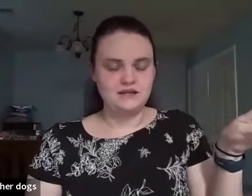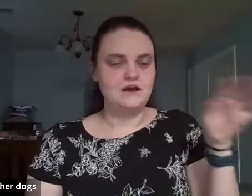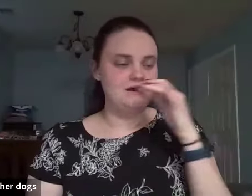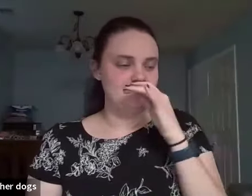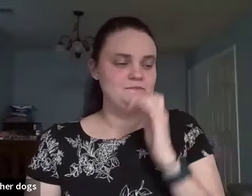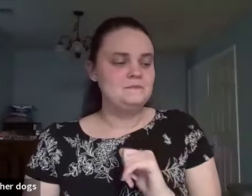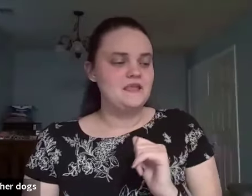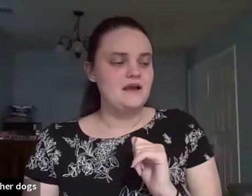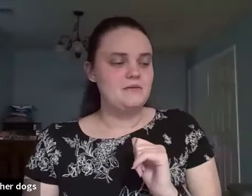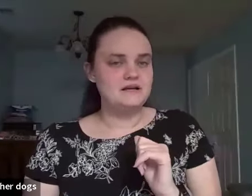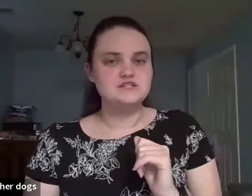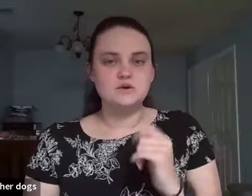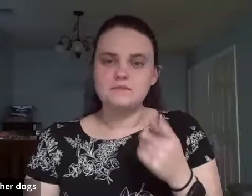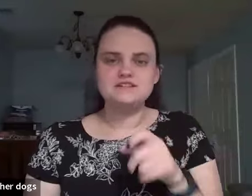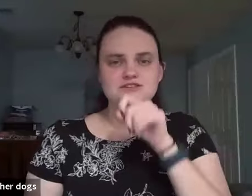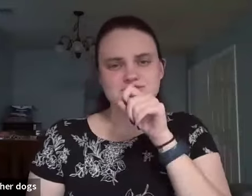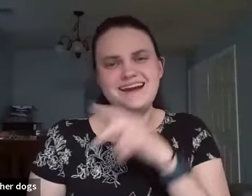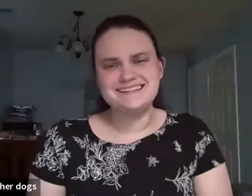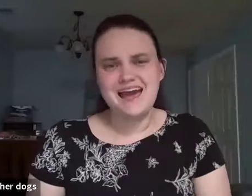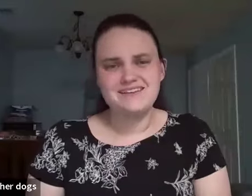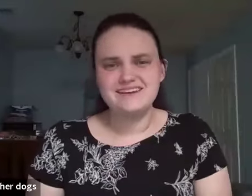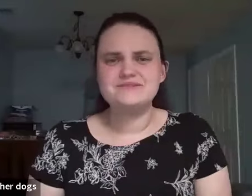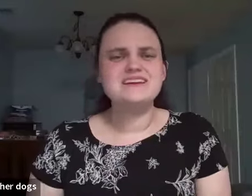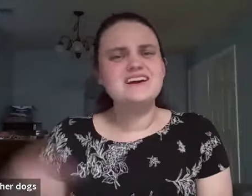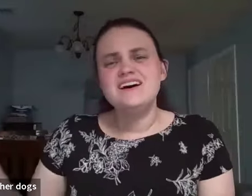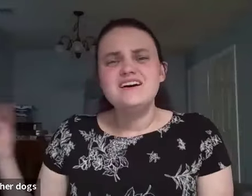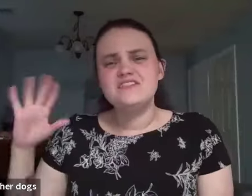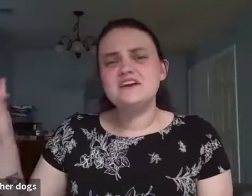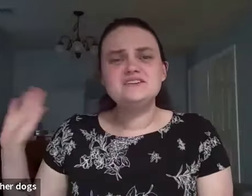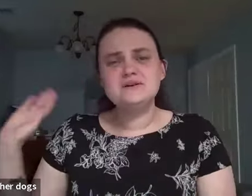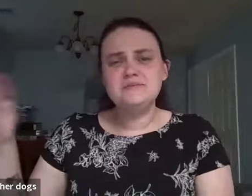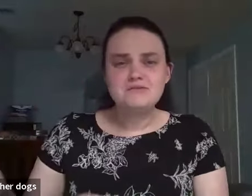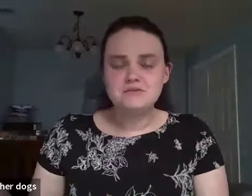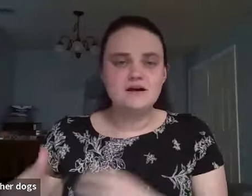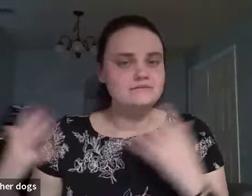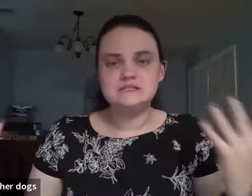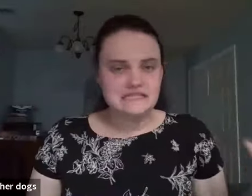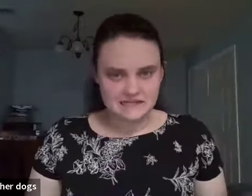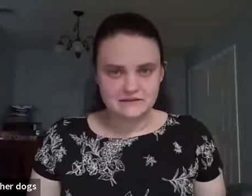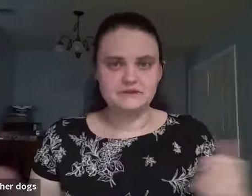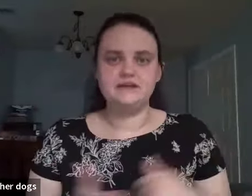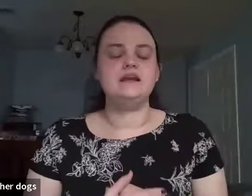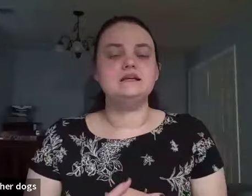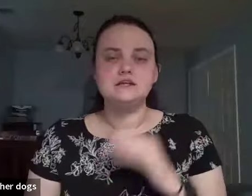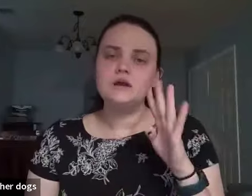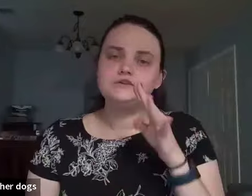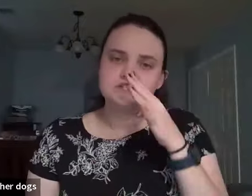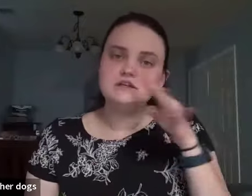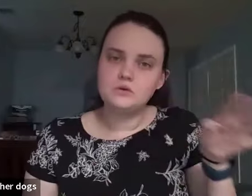grade. One of my students was kind of tattling, was like, they're doing blah, blah, blah. It wasn't anything big. And I said, okay, well, just ignore